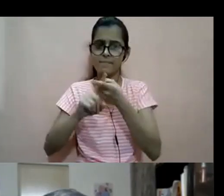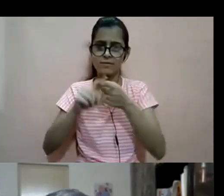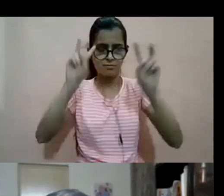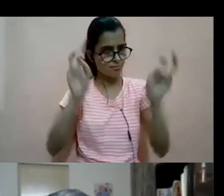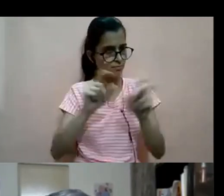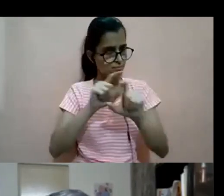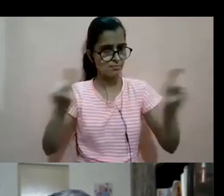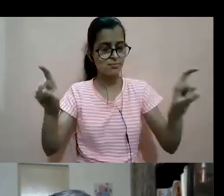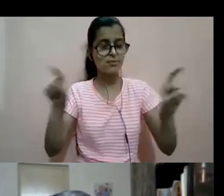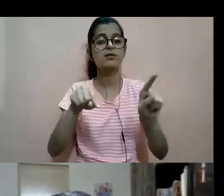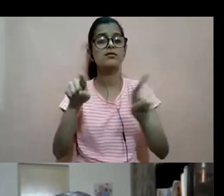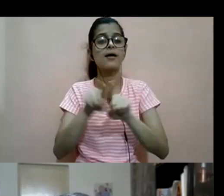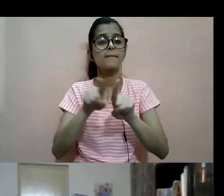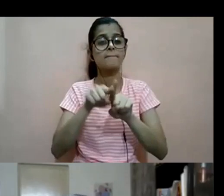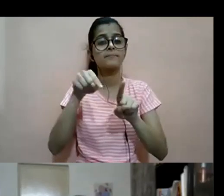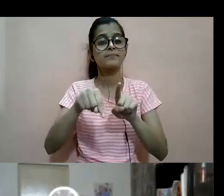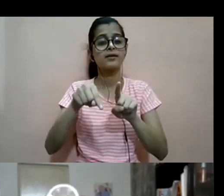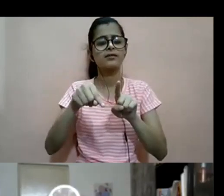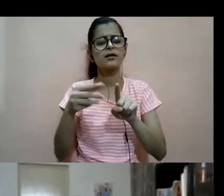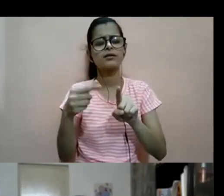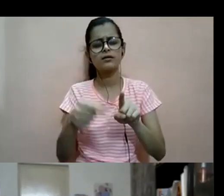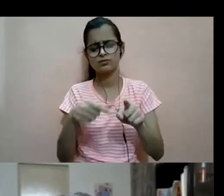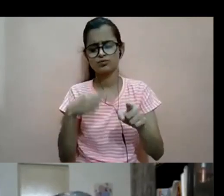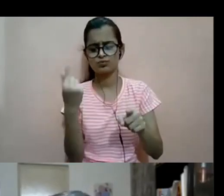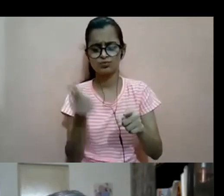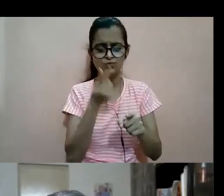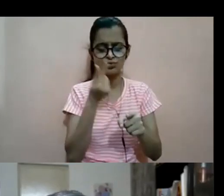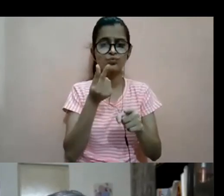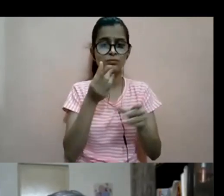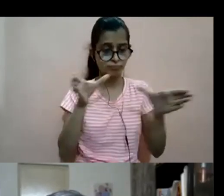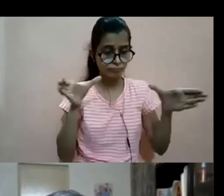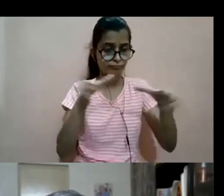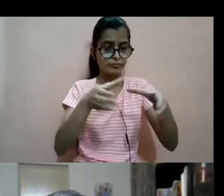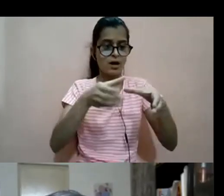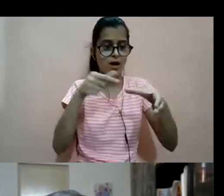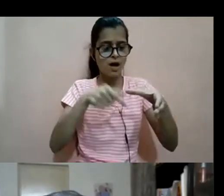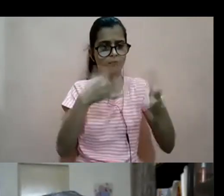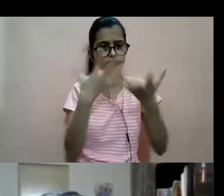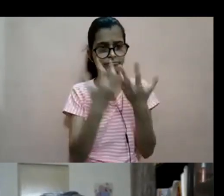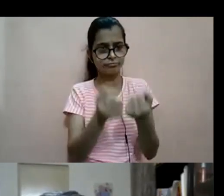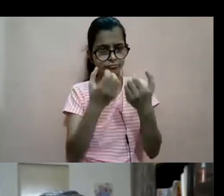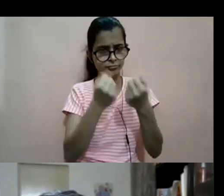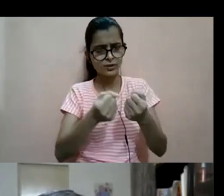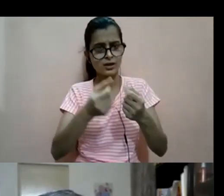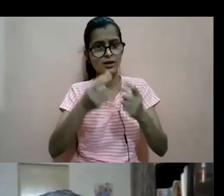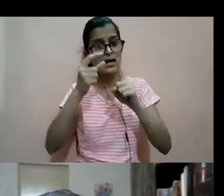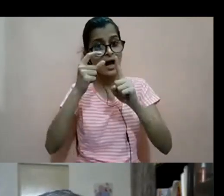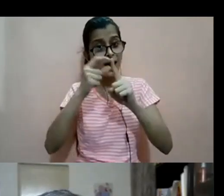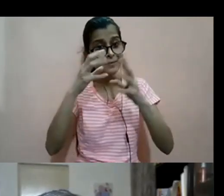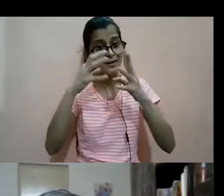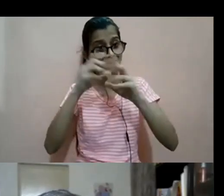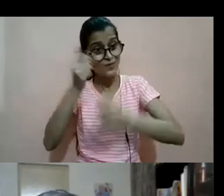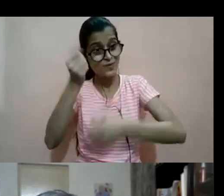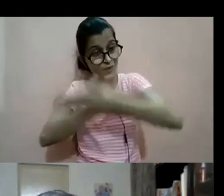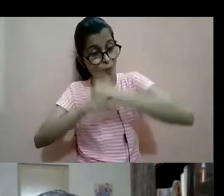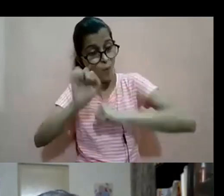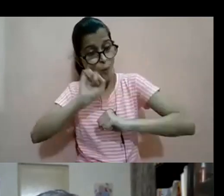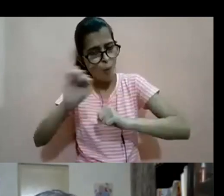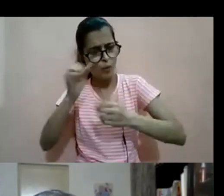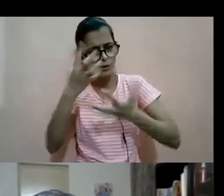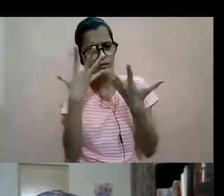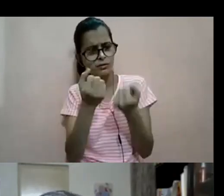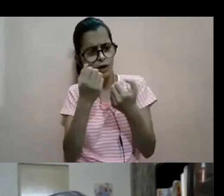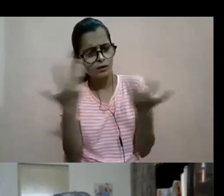the category of desire to understand disabled existence has really opened